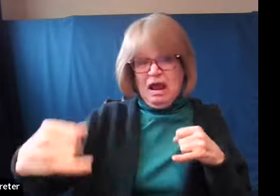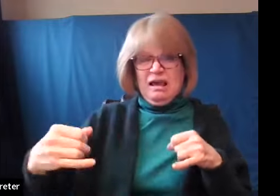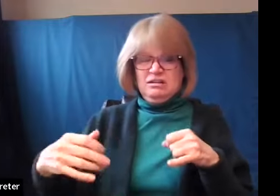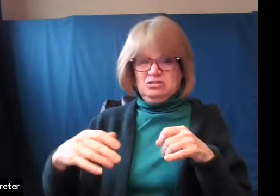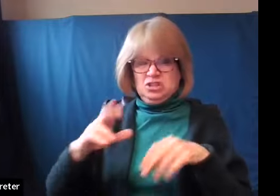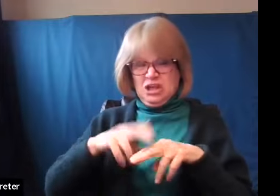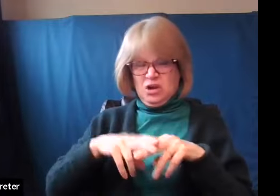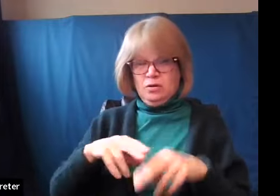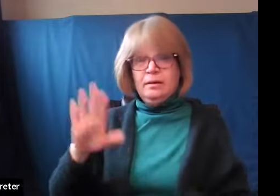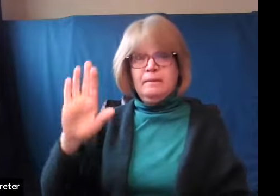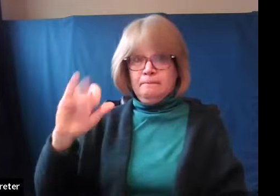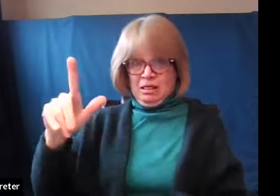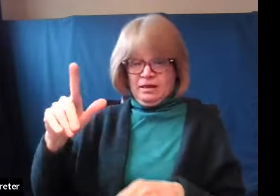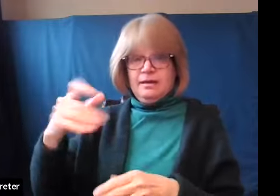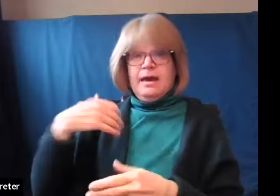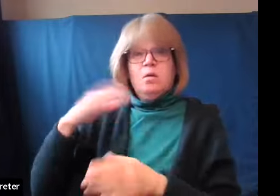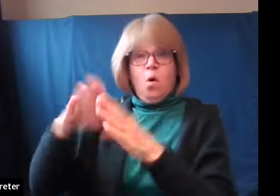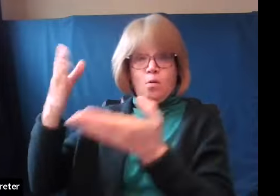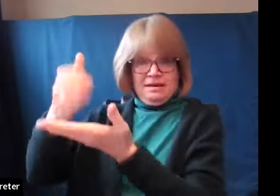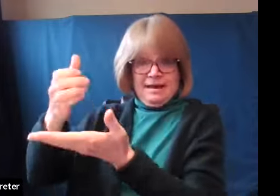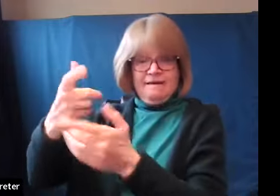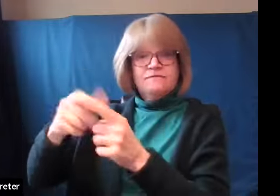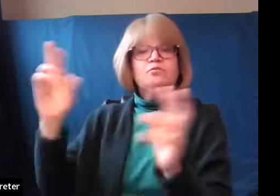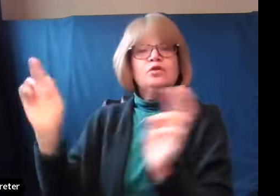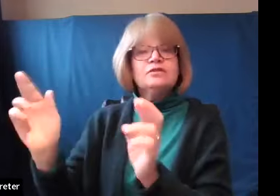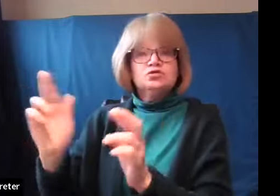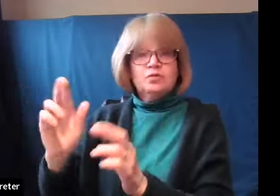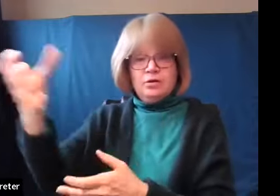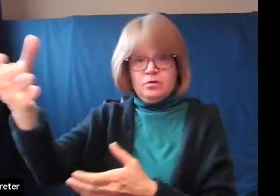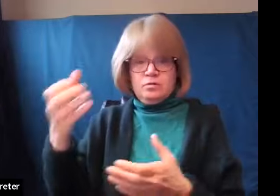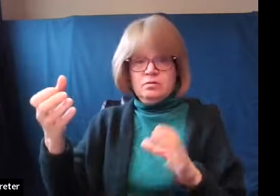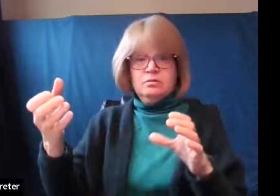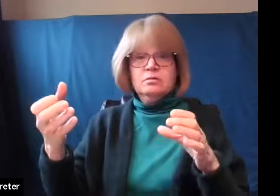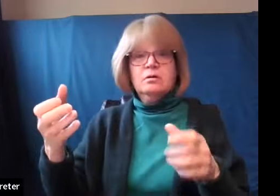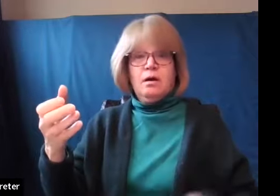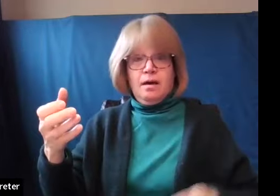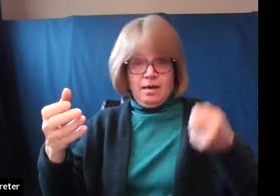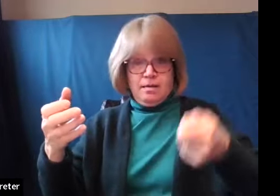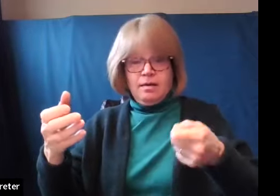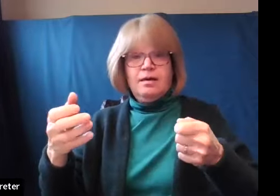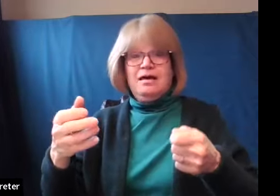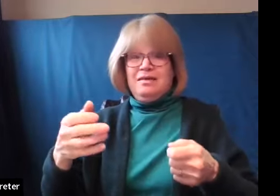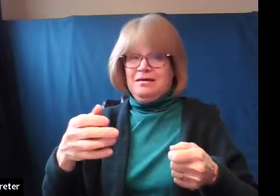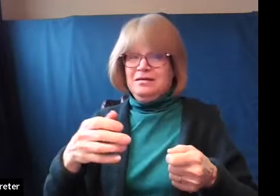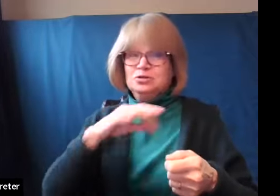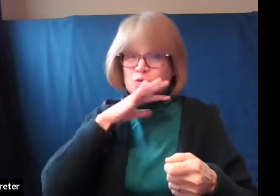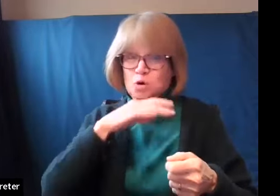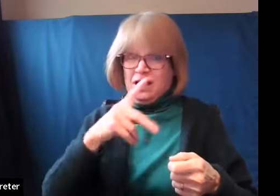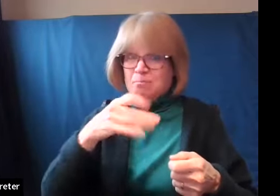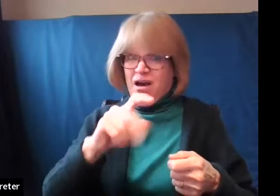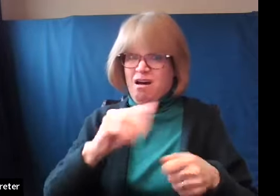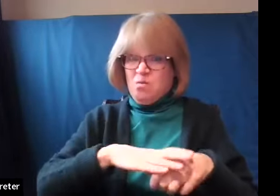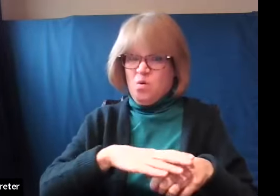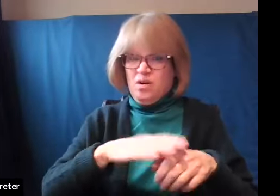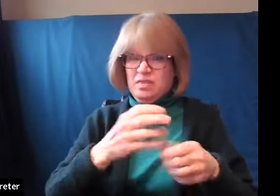Billy pulled an open can from the vintage cold spot refrigerator, dumping its contents into one of the unwashed handled pots on the